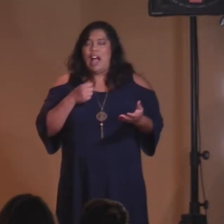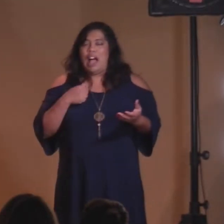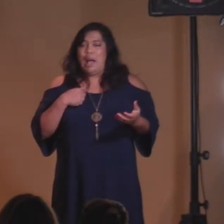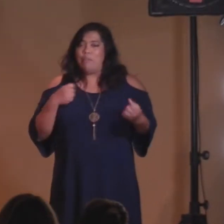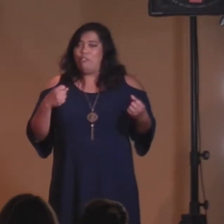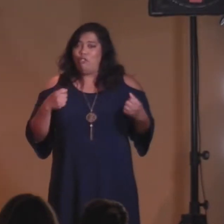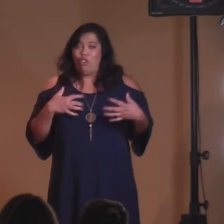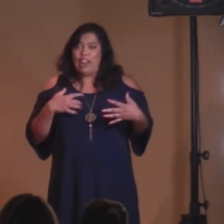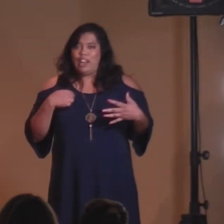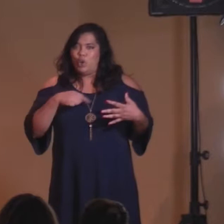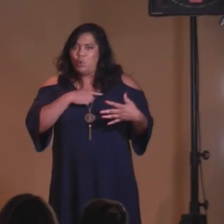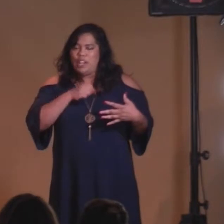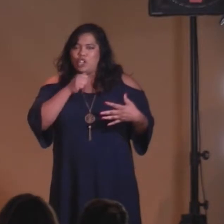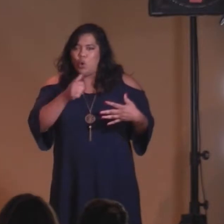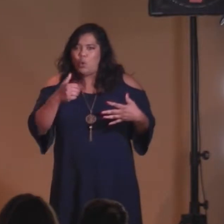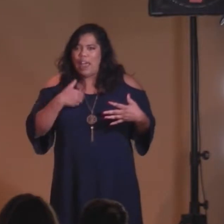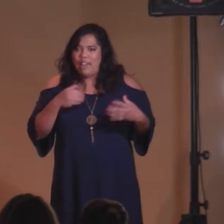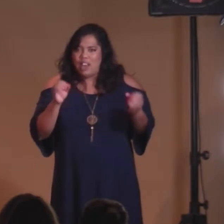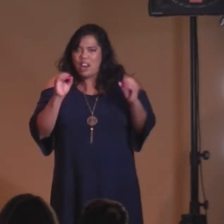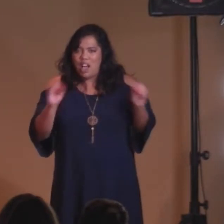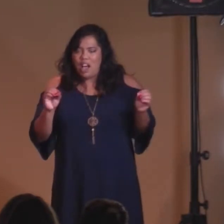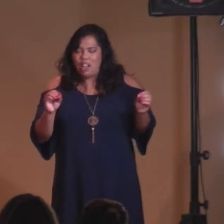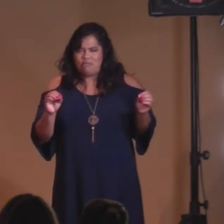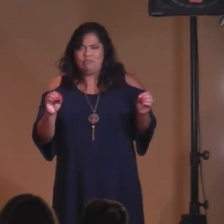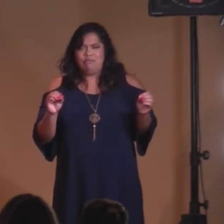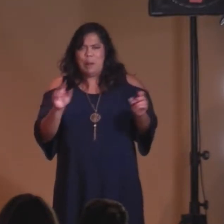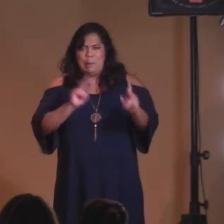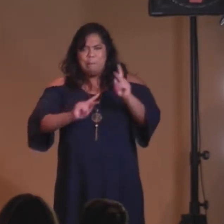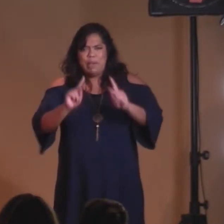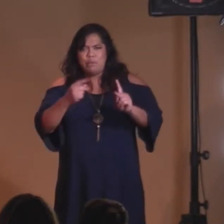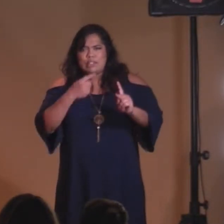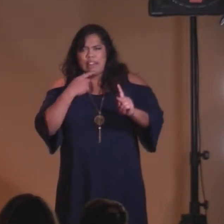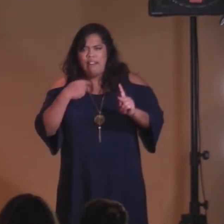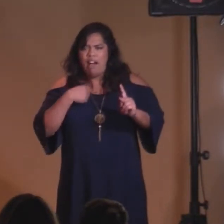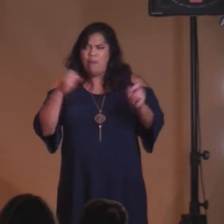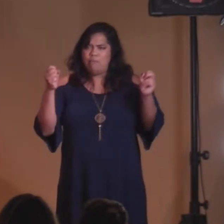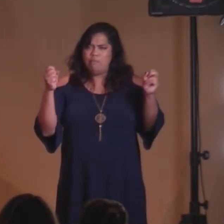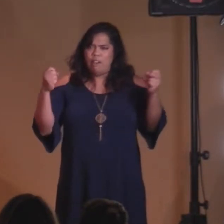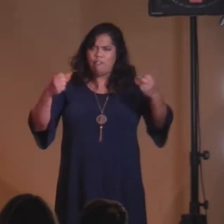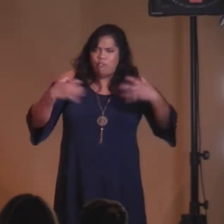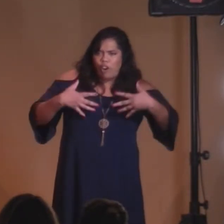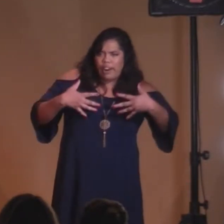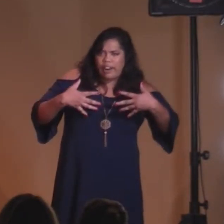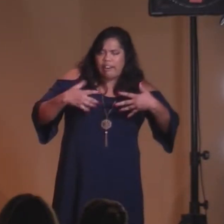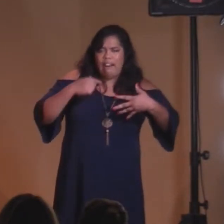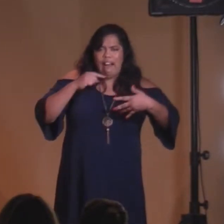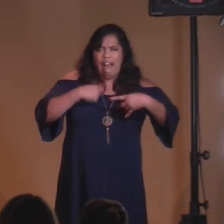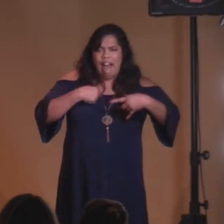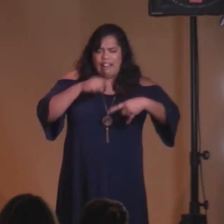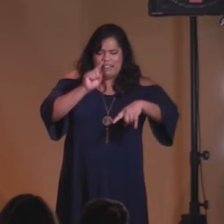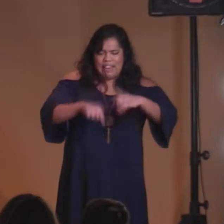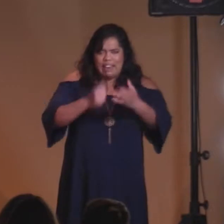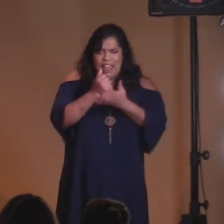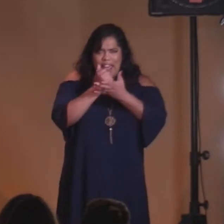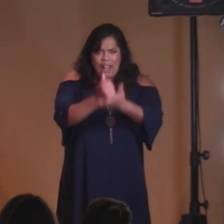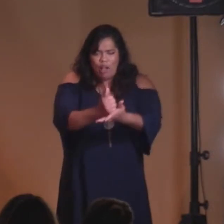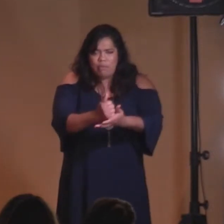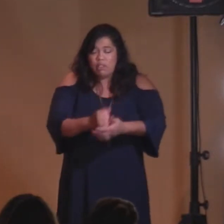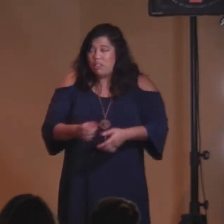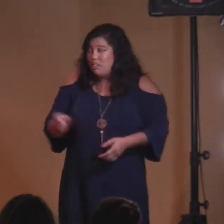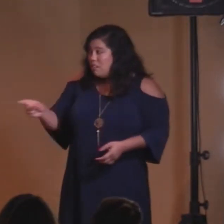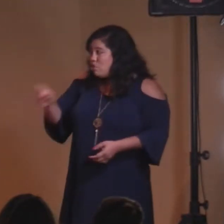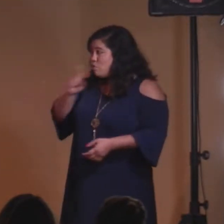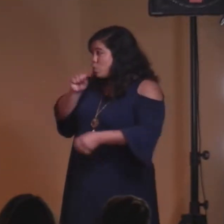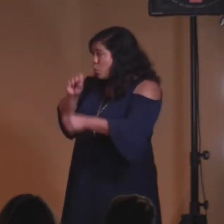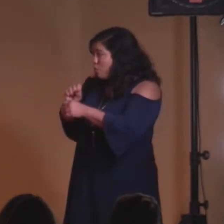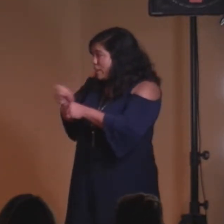I'm afraid we don't have any. I'm afraid I can't help you. Are you really afraid you can't help me? Because if you